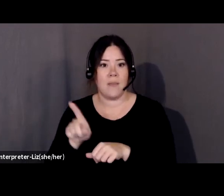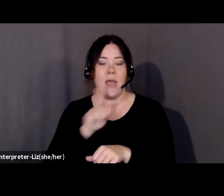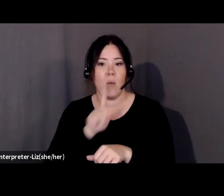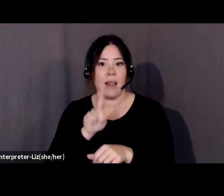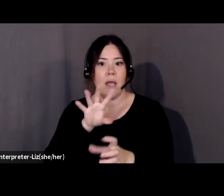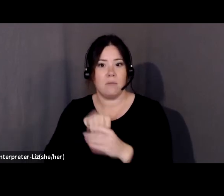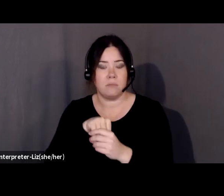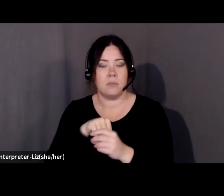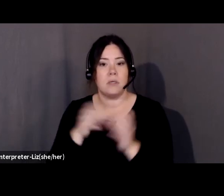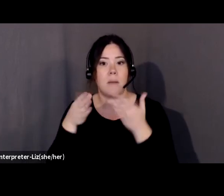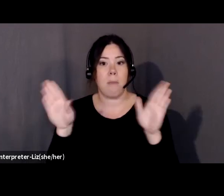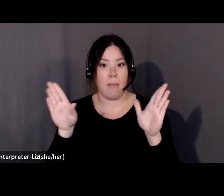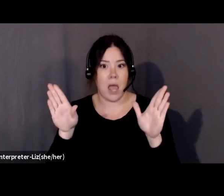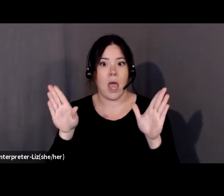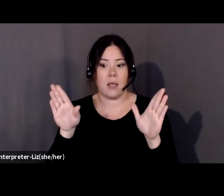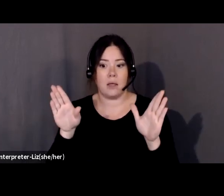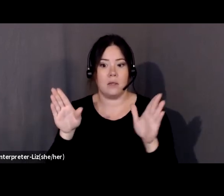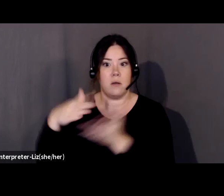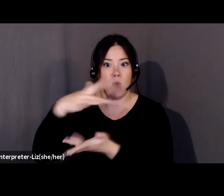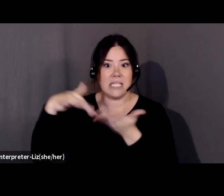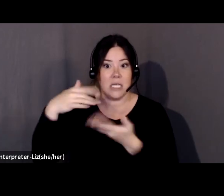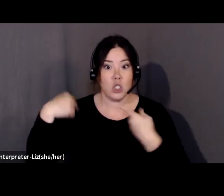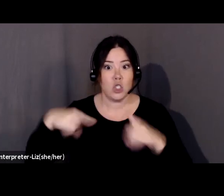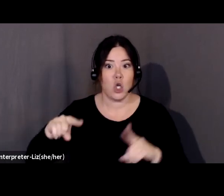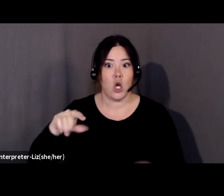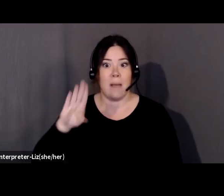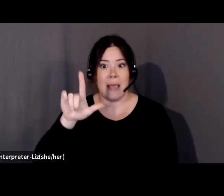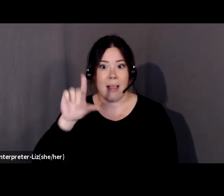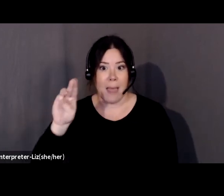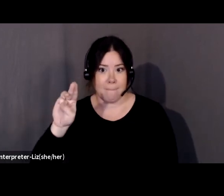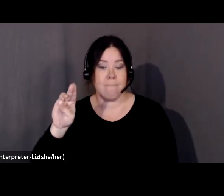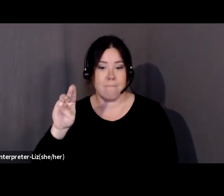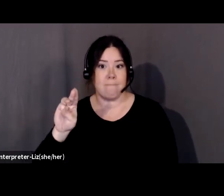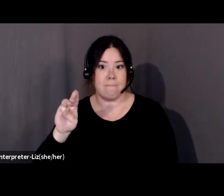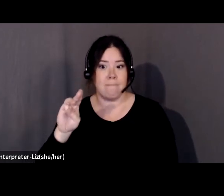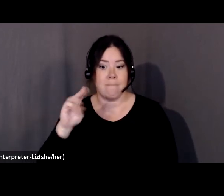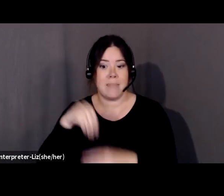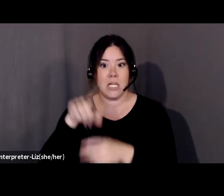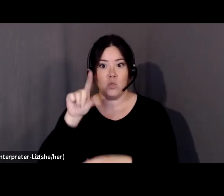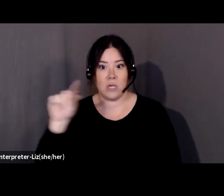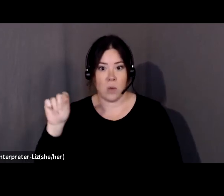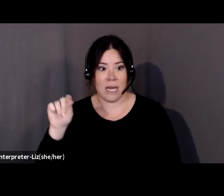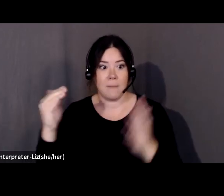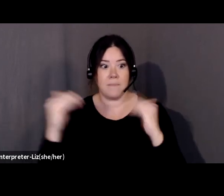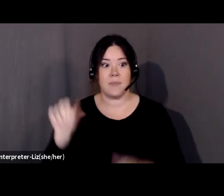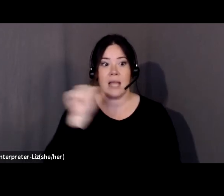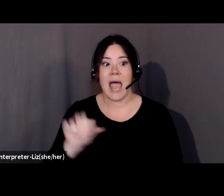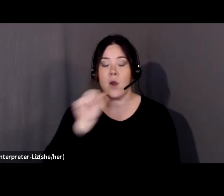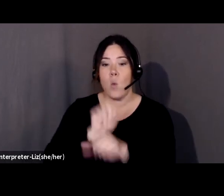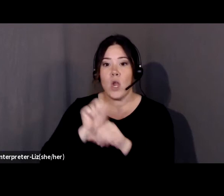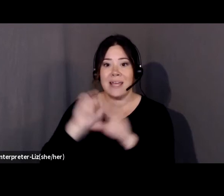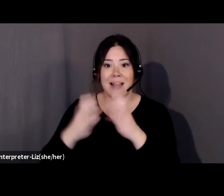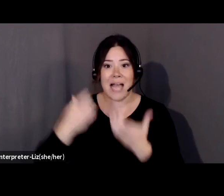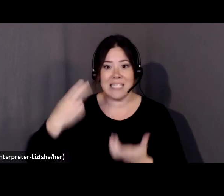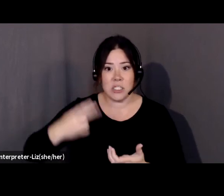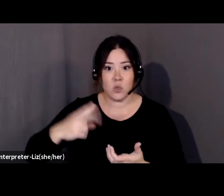public presence during the Black Lives Matter protests in 2020. At Working Class History is really cool. They